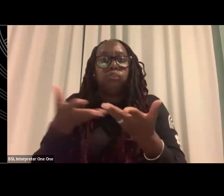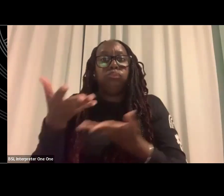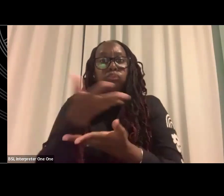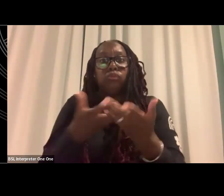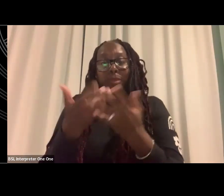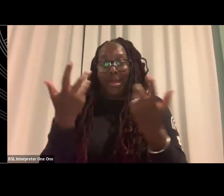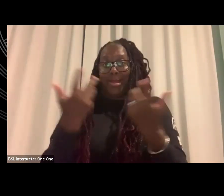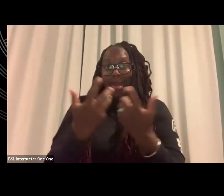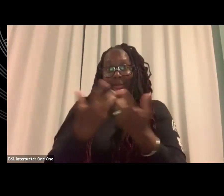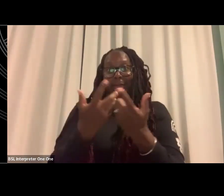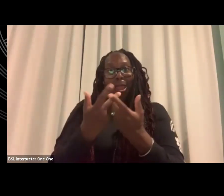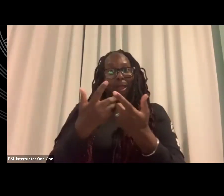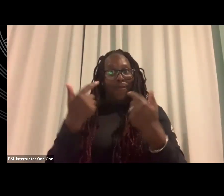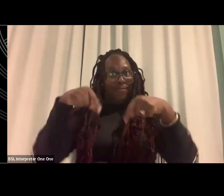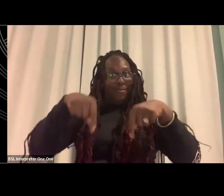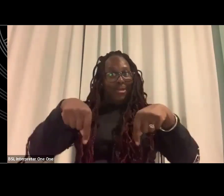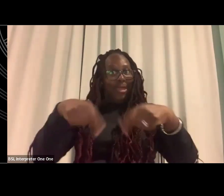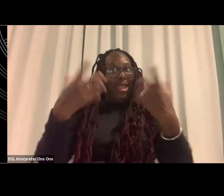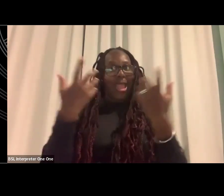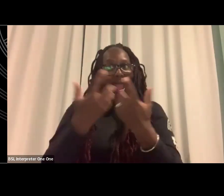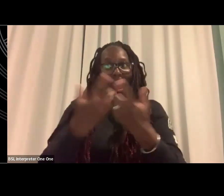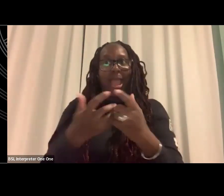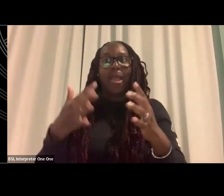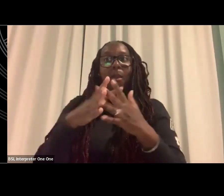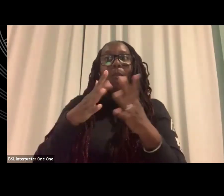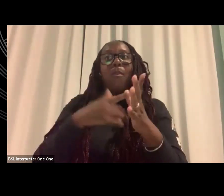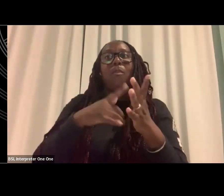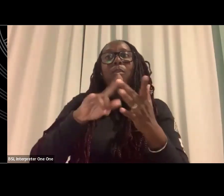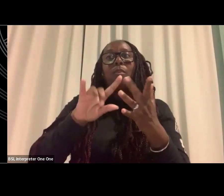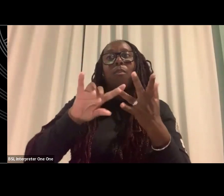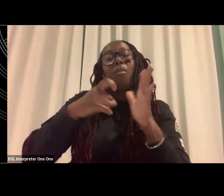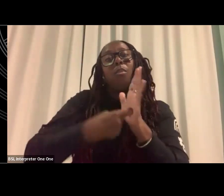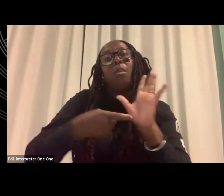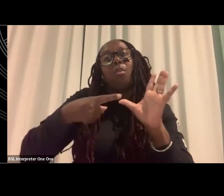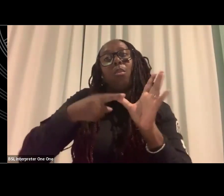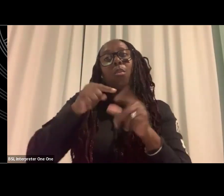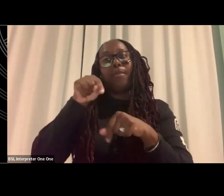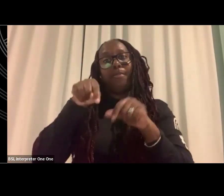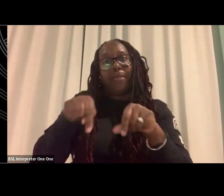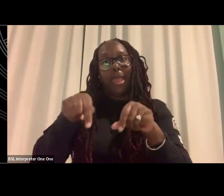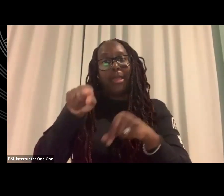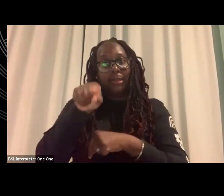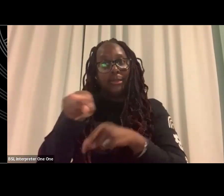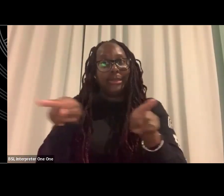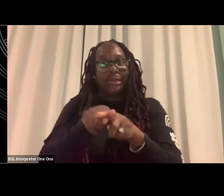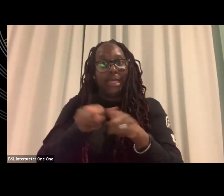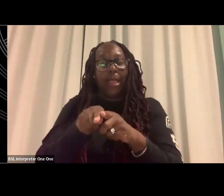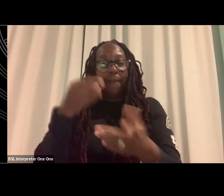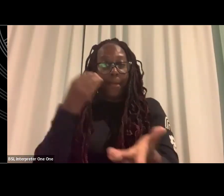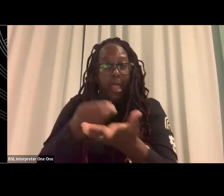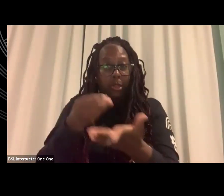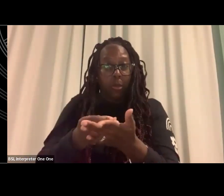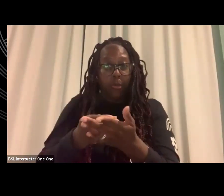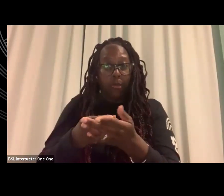the opportunity to bring Hara Waiora back into this context, because donut economics was a really